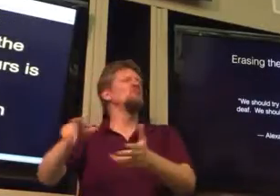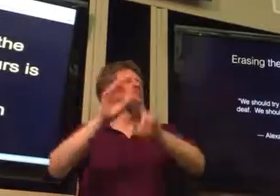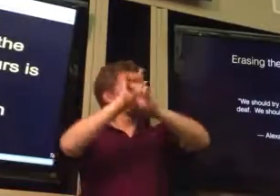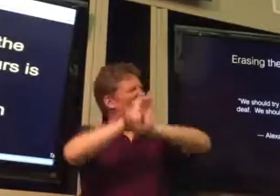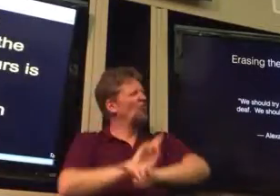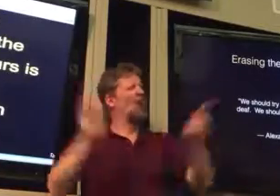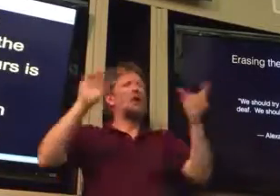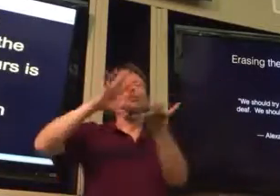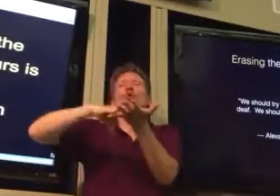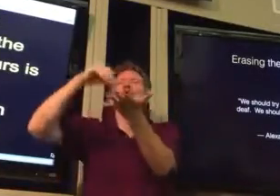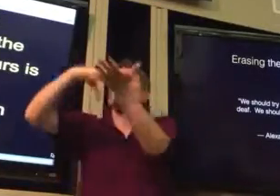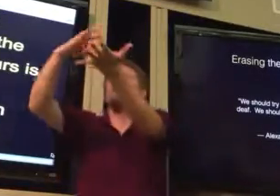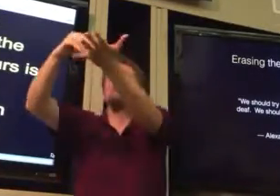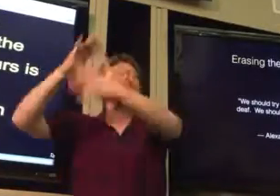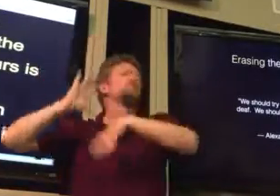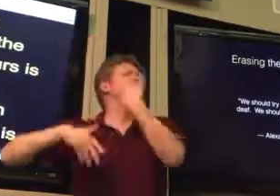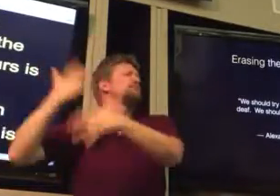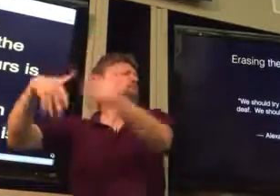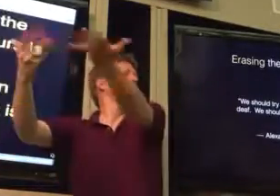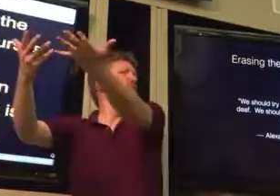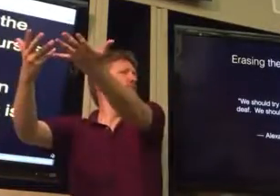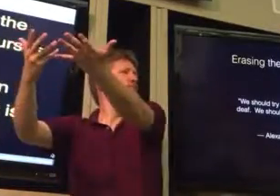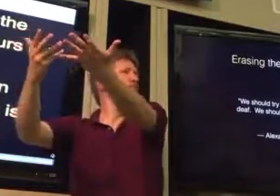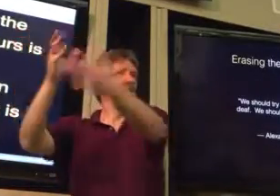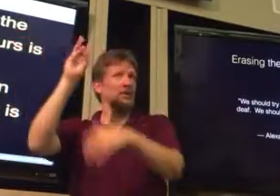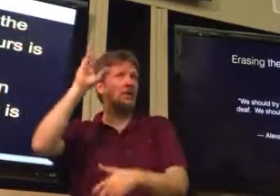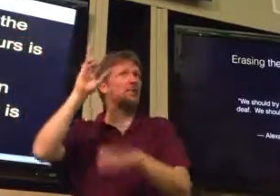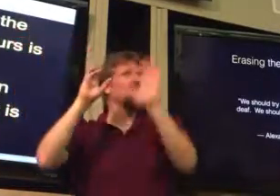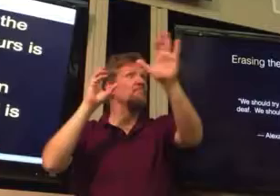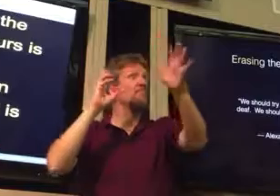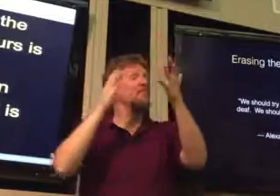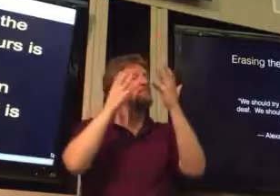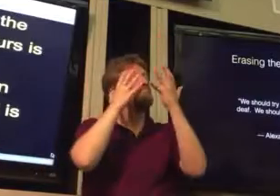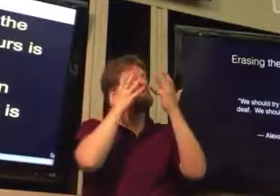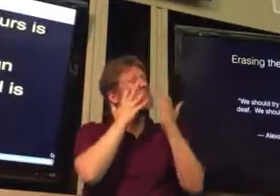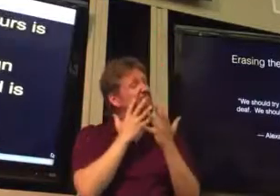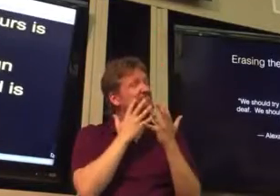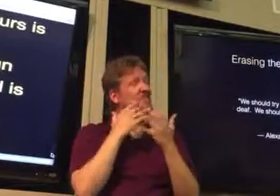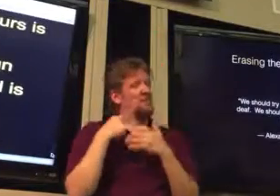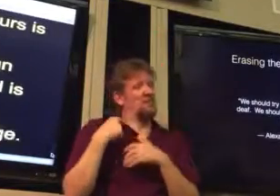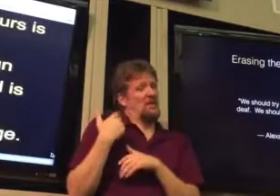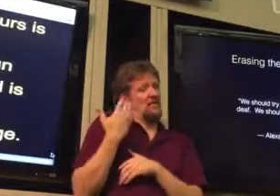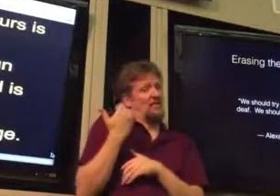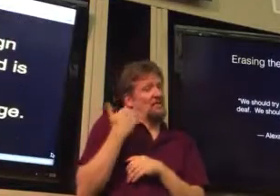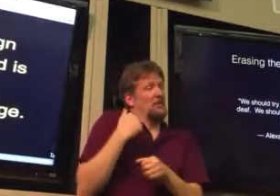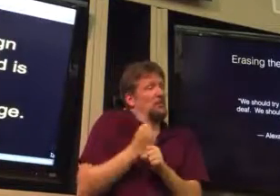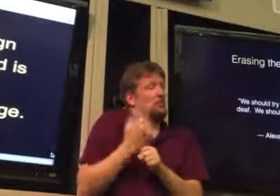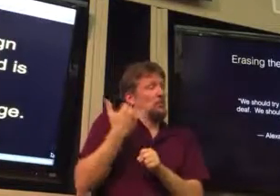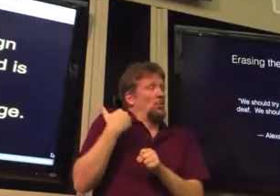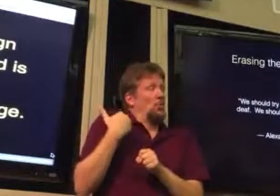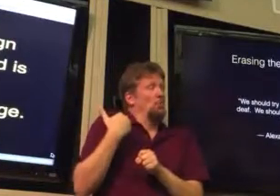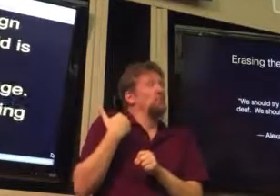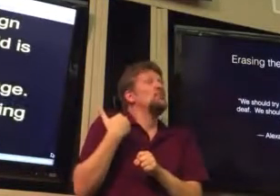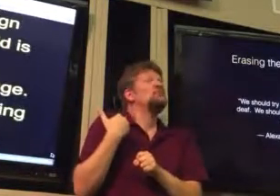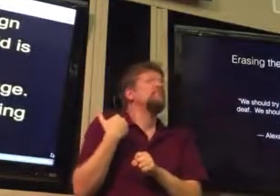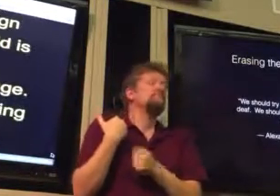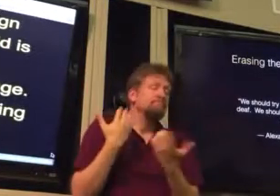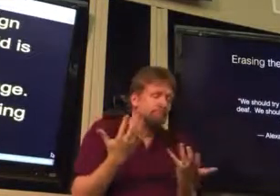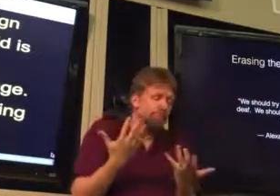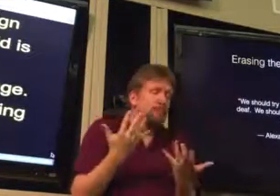language. They are ready for schooling and ready to learn because they have a foundational language. Sadly, 15